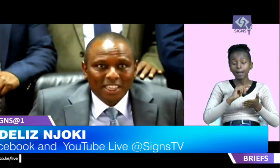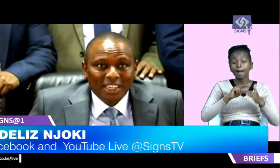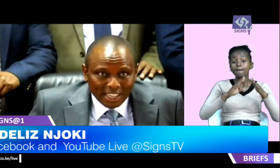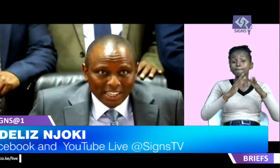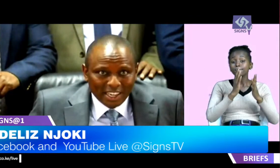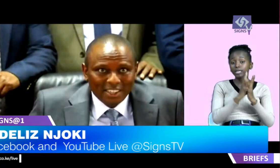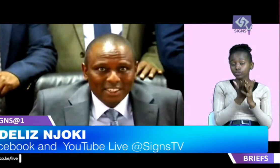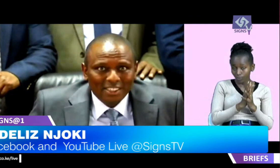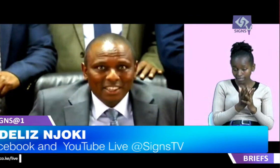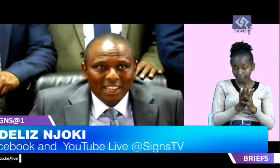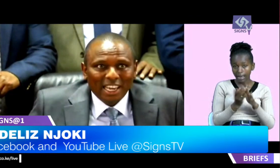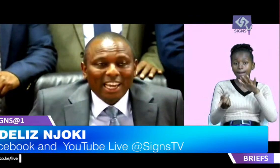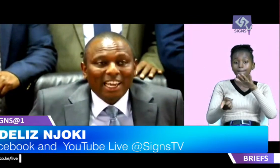in Kenya and